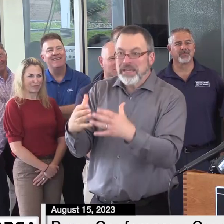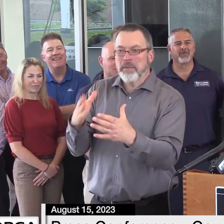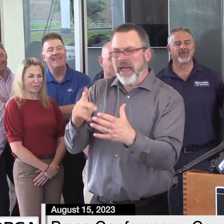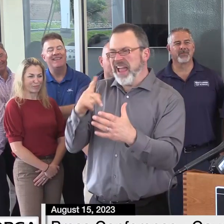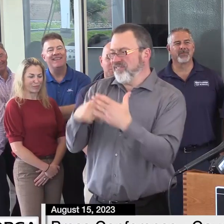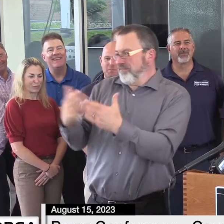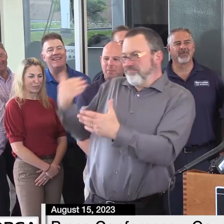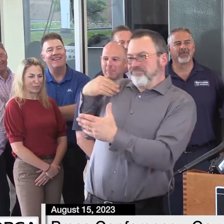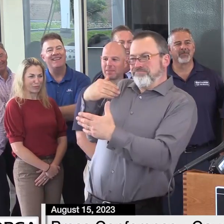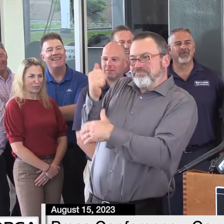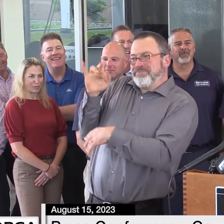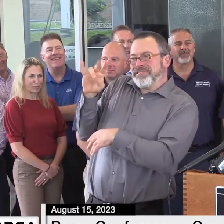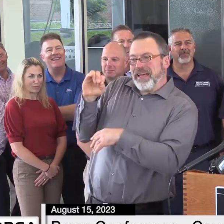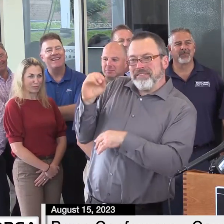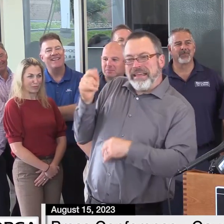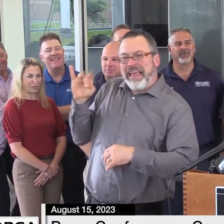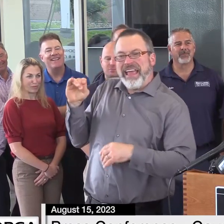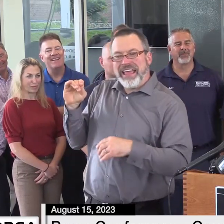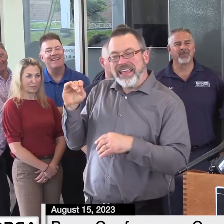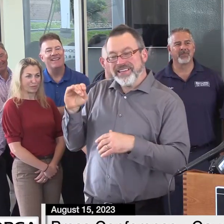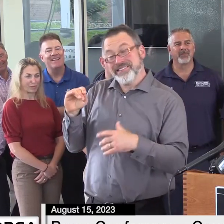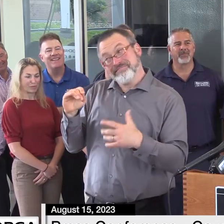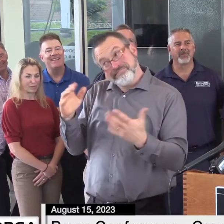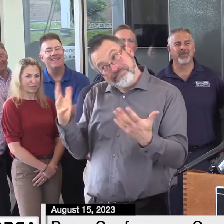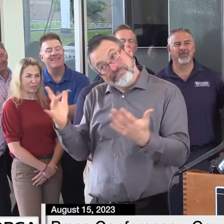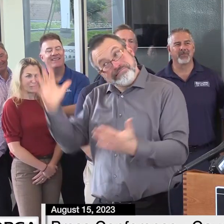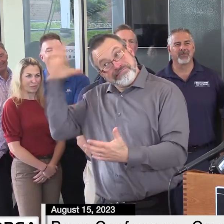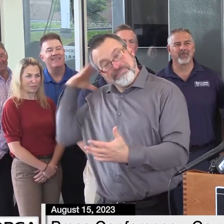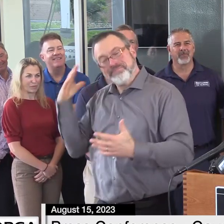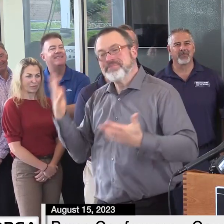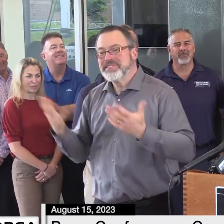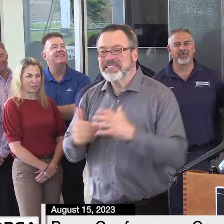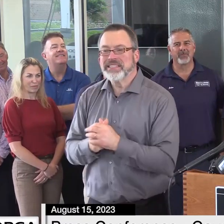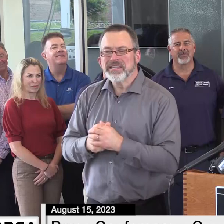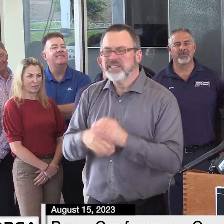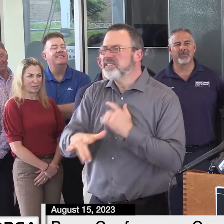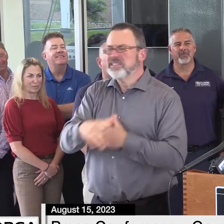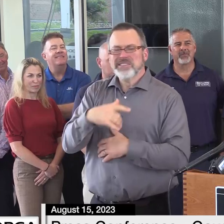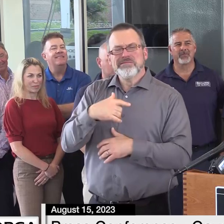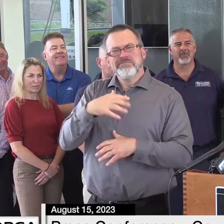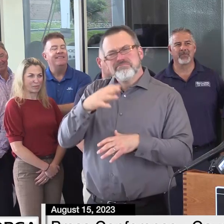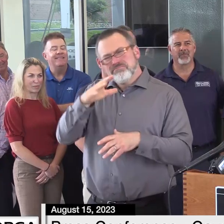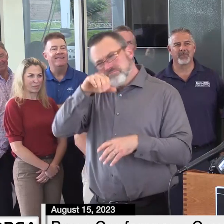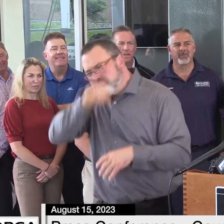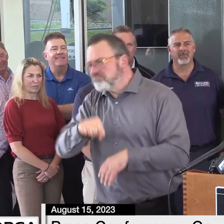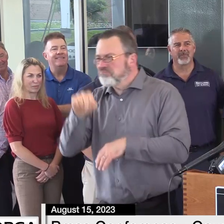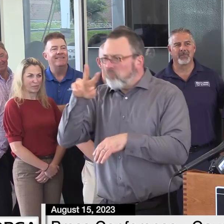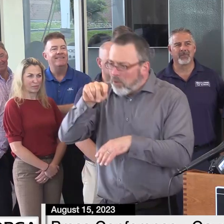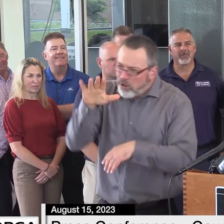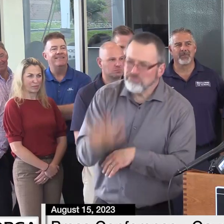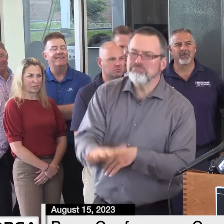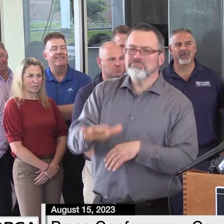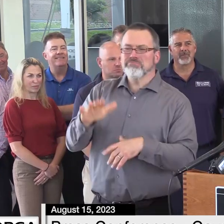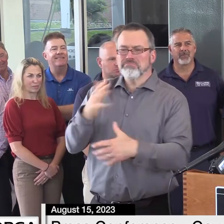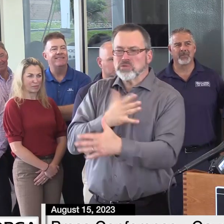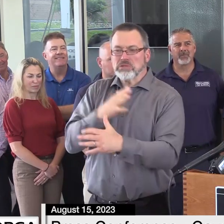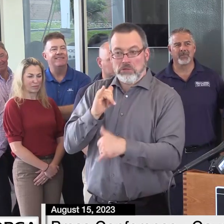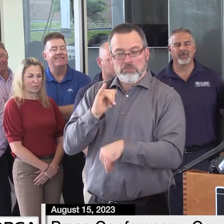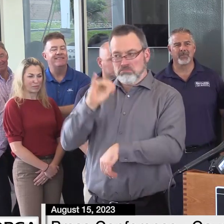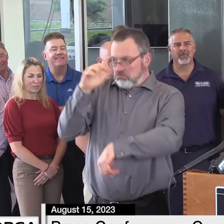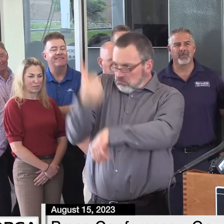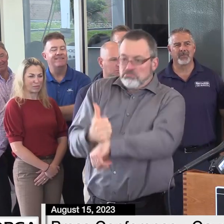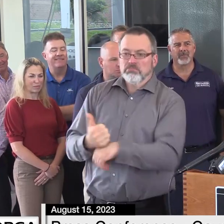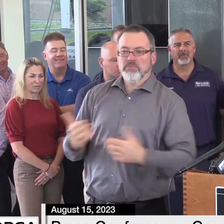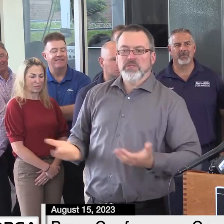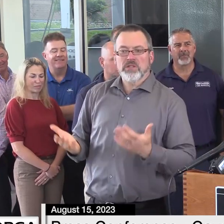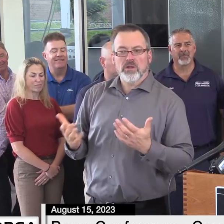few years ago. But his love of music and his love of Vermont came to fruition for us. And